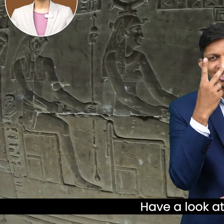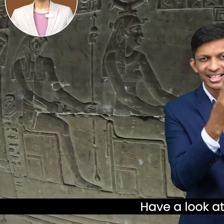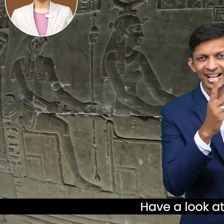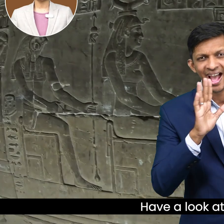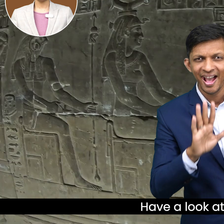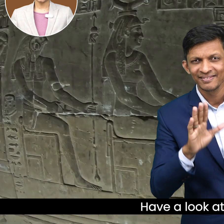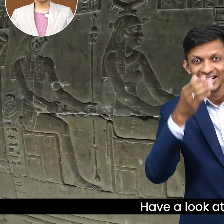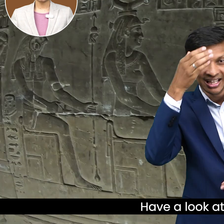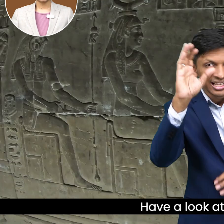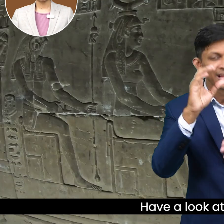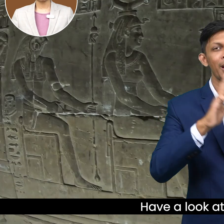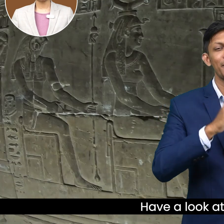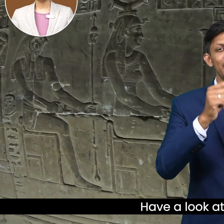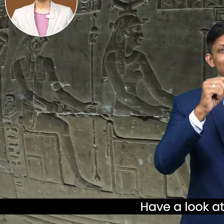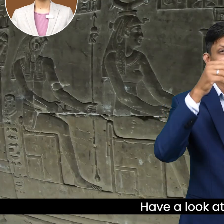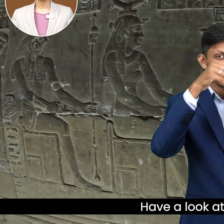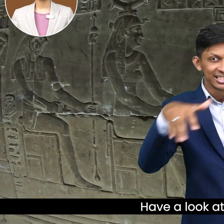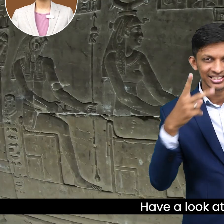Have a look at the concept map.